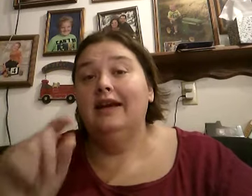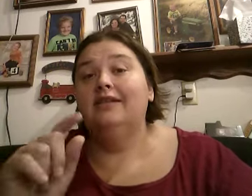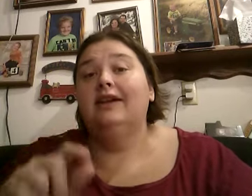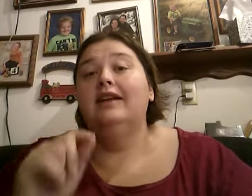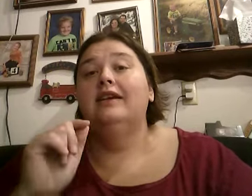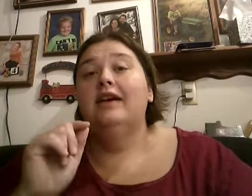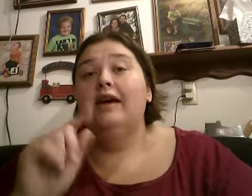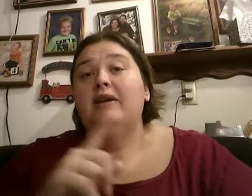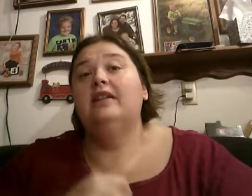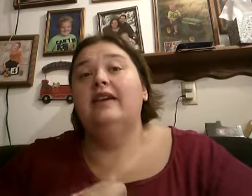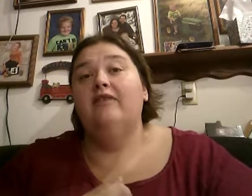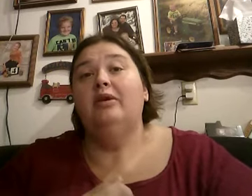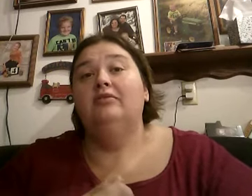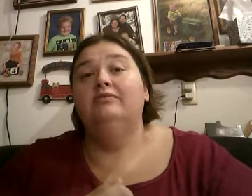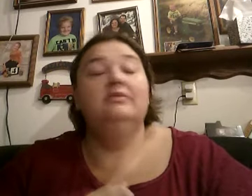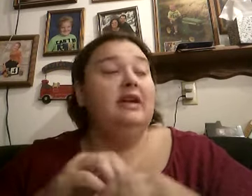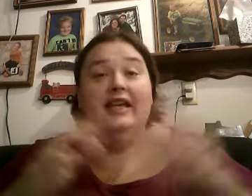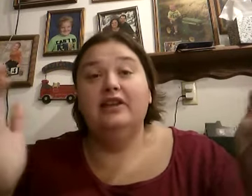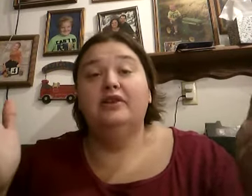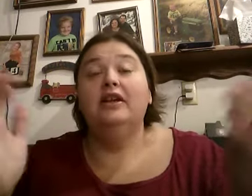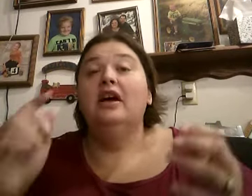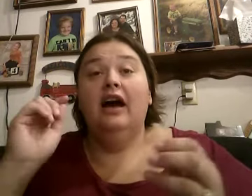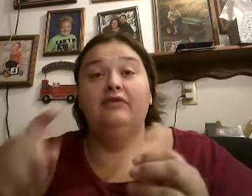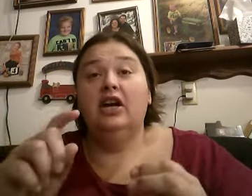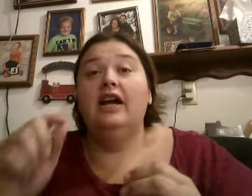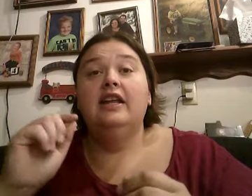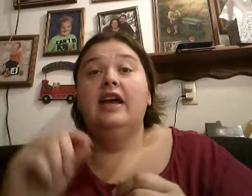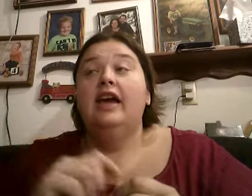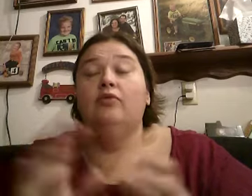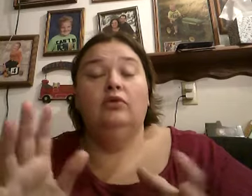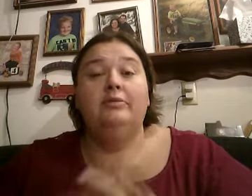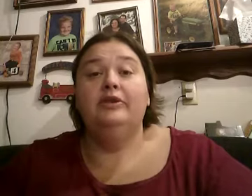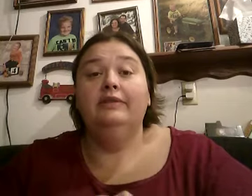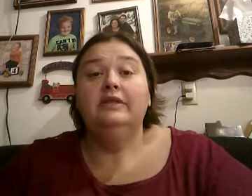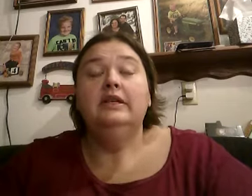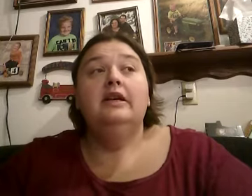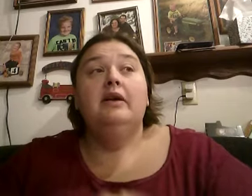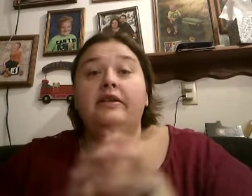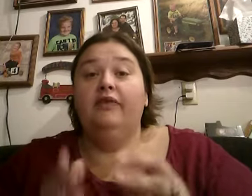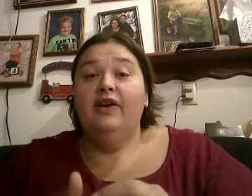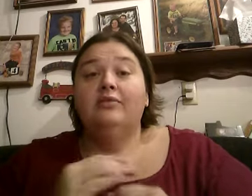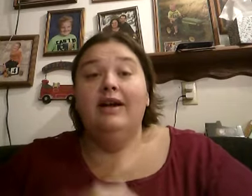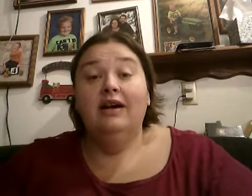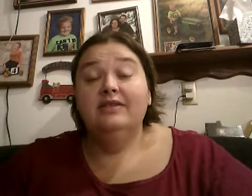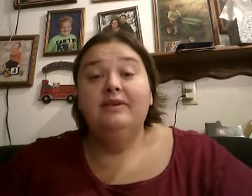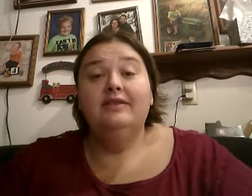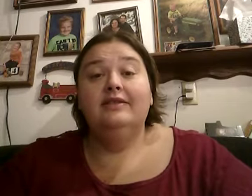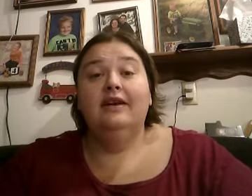click it and make it to have a bell. I can't do it. I've tried, and it won't let me do it. Now, if I go to my husband's